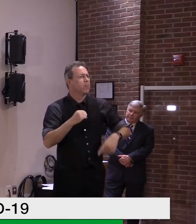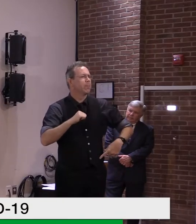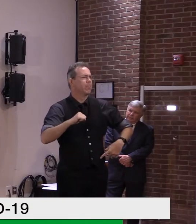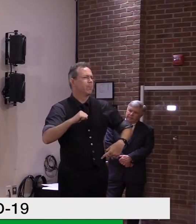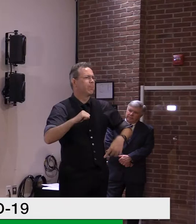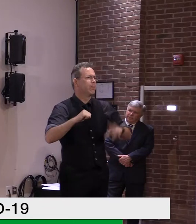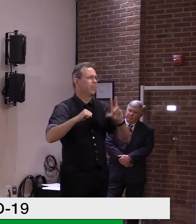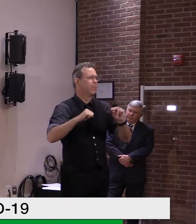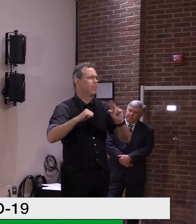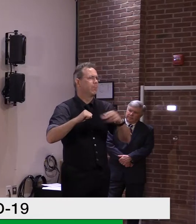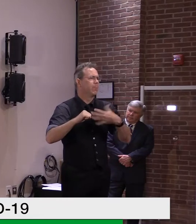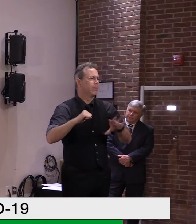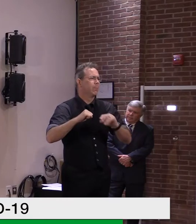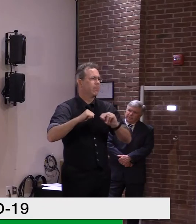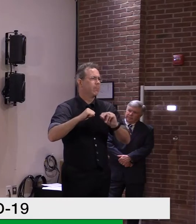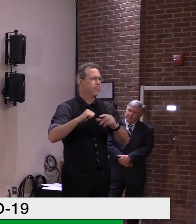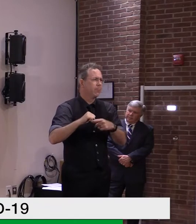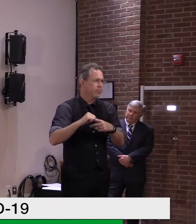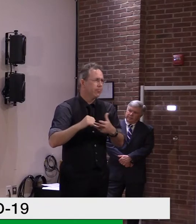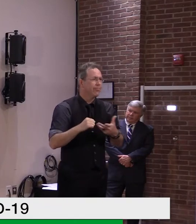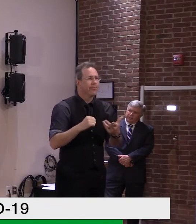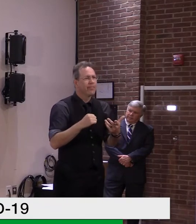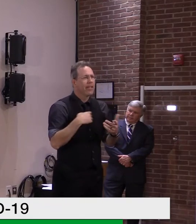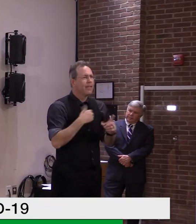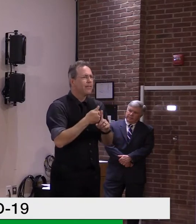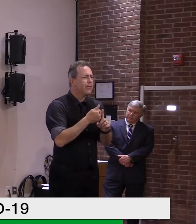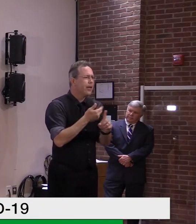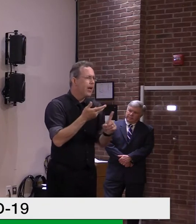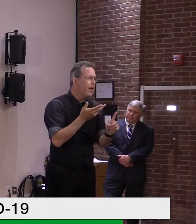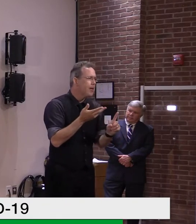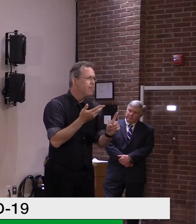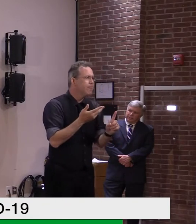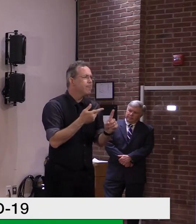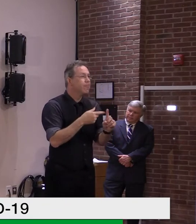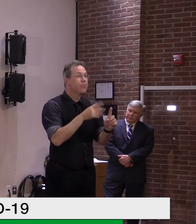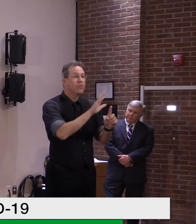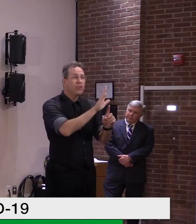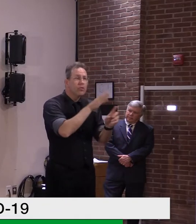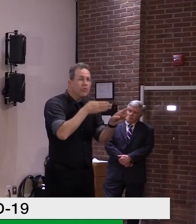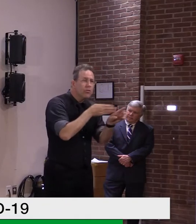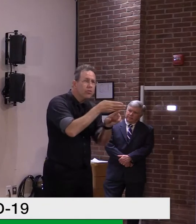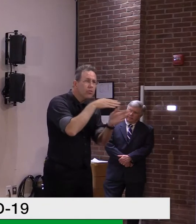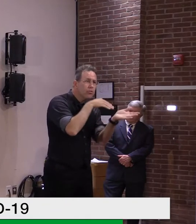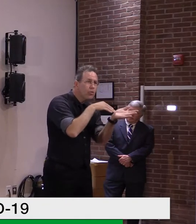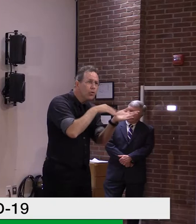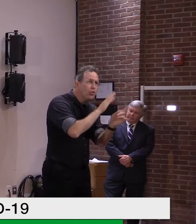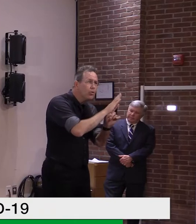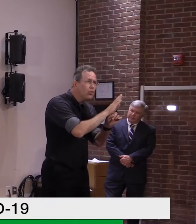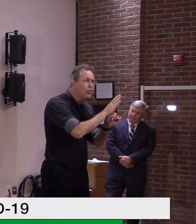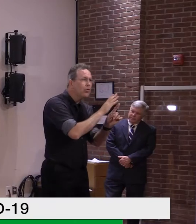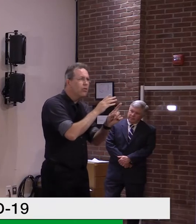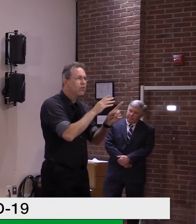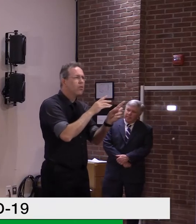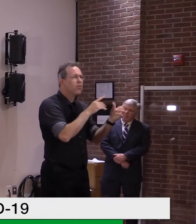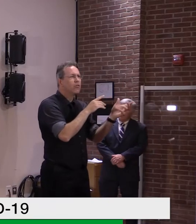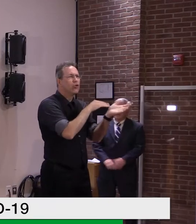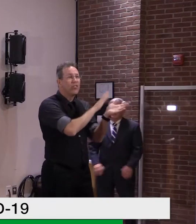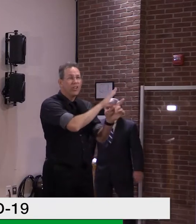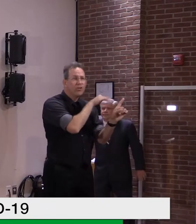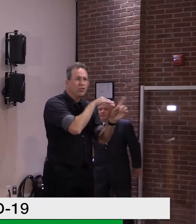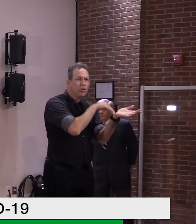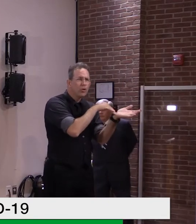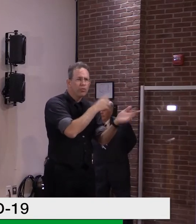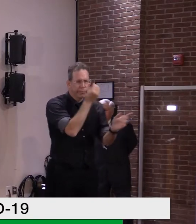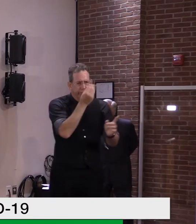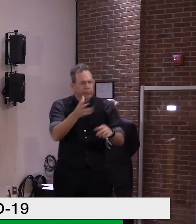own personal or specialty physician who believes that the